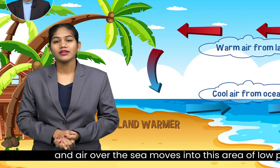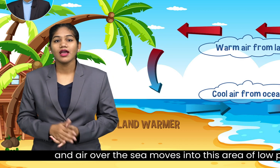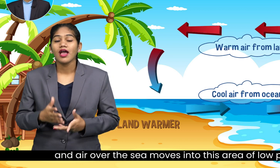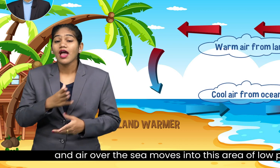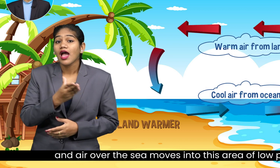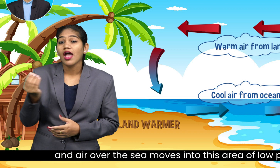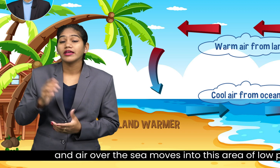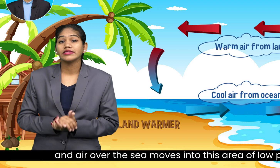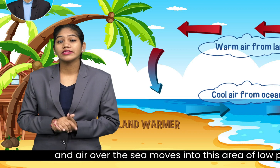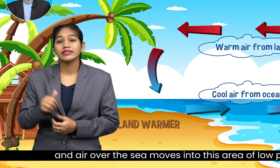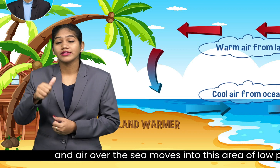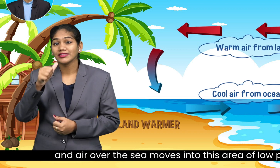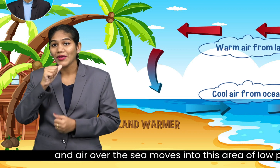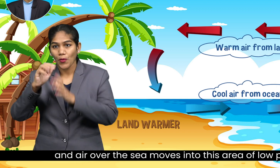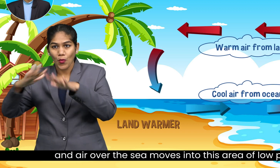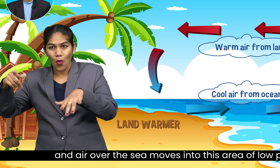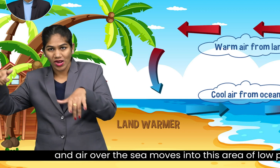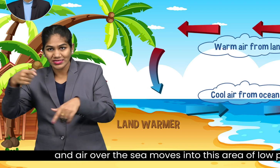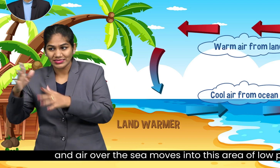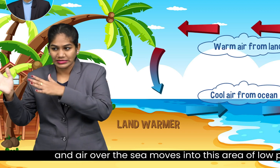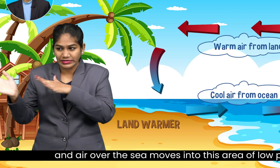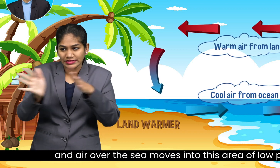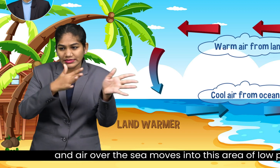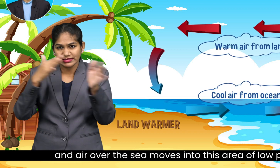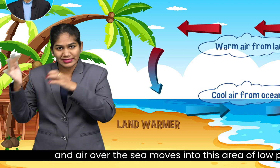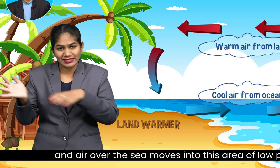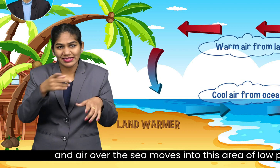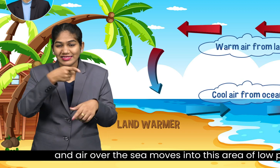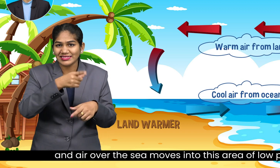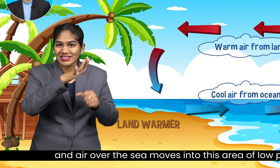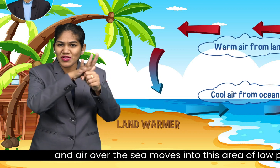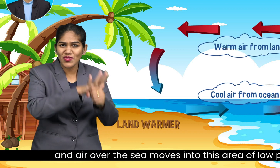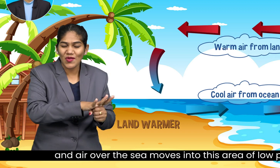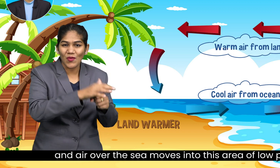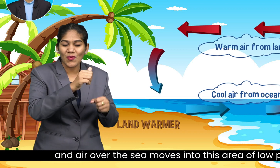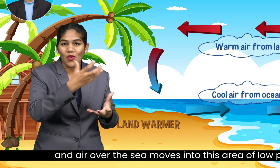and air over the sea moves into this area of low pressure.